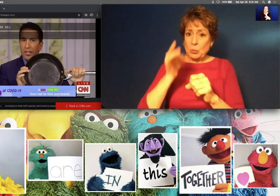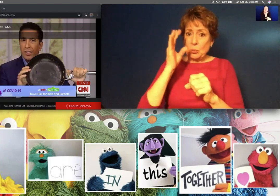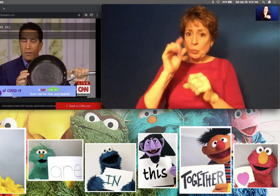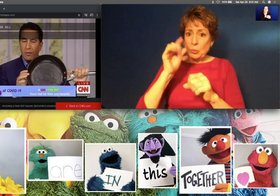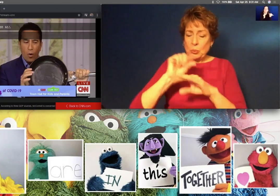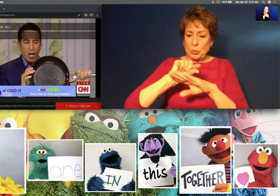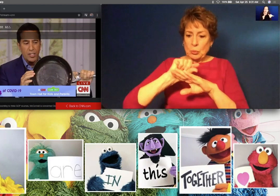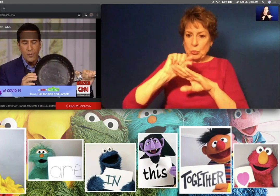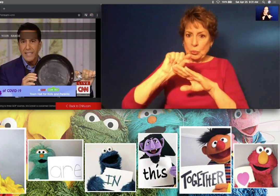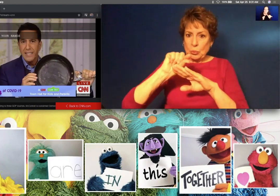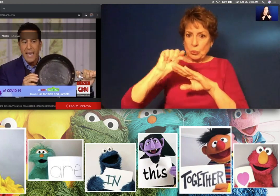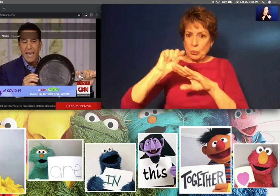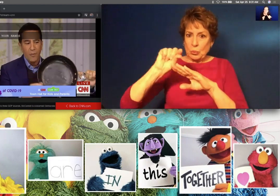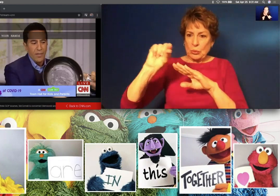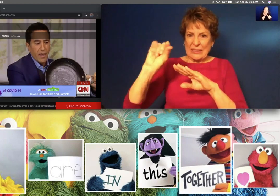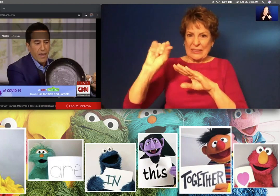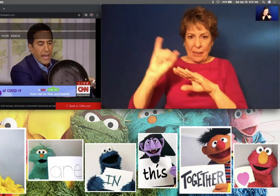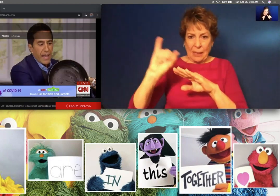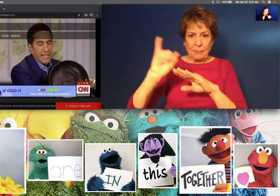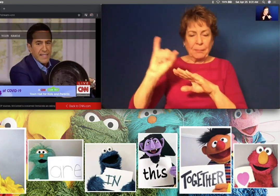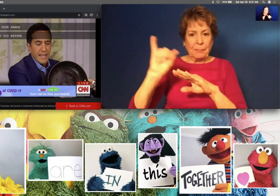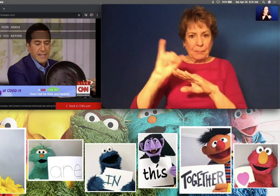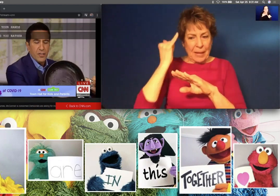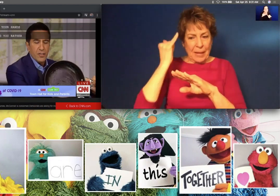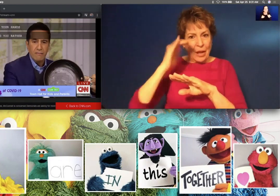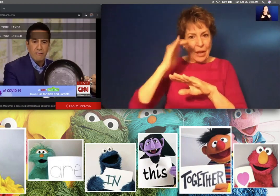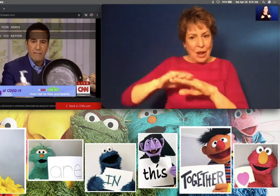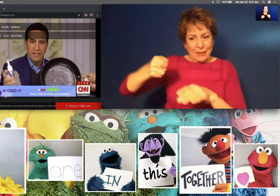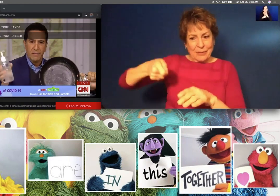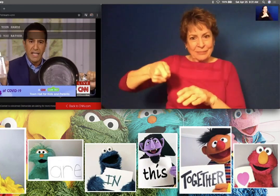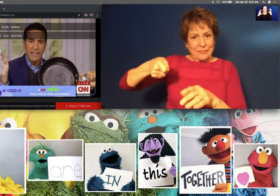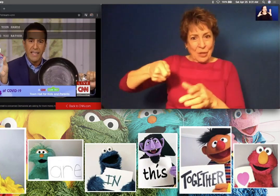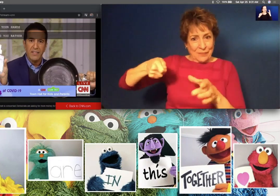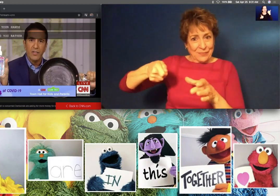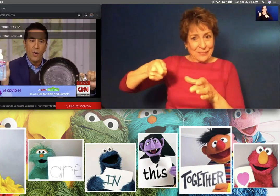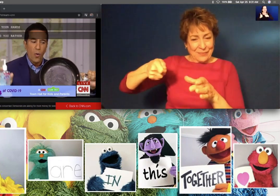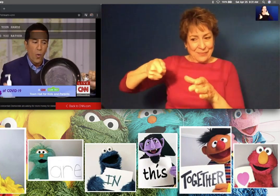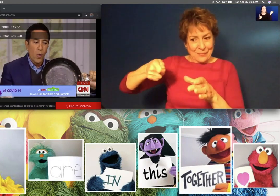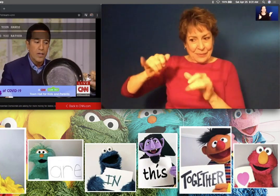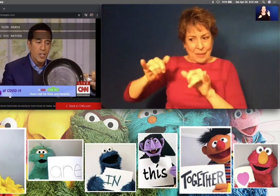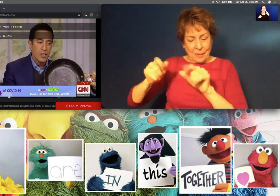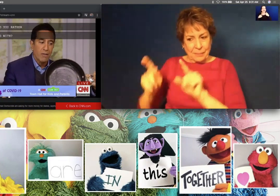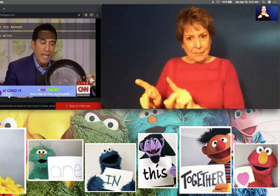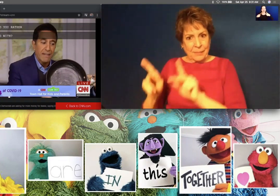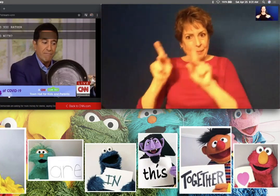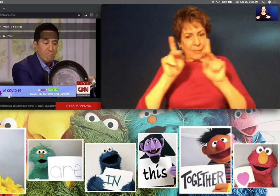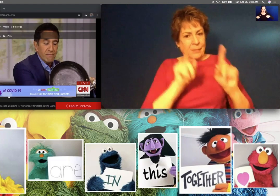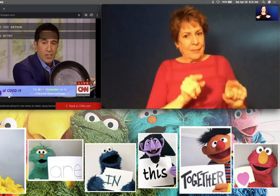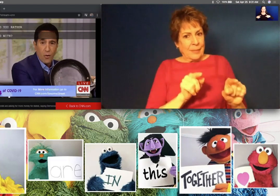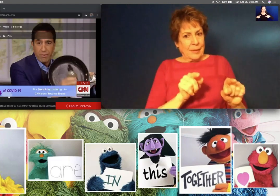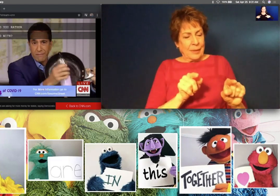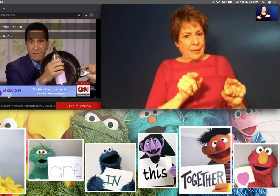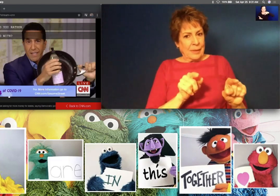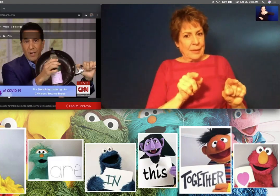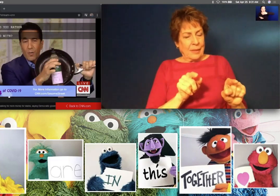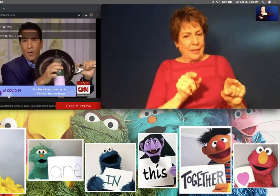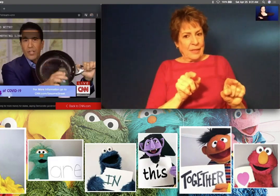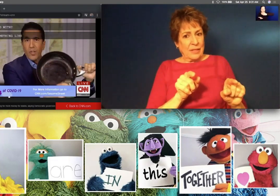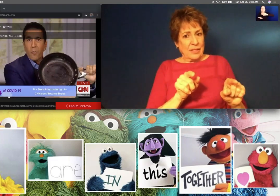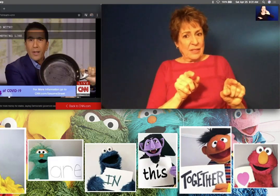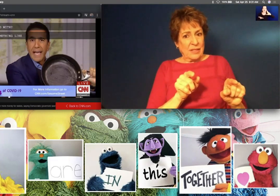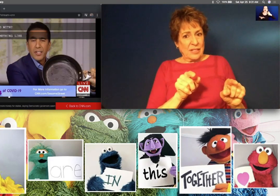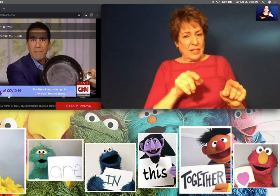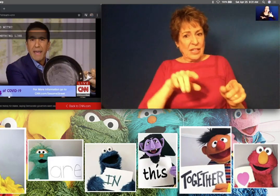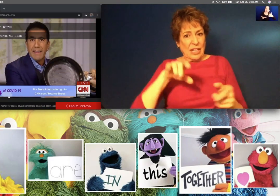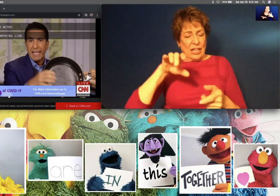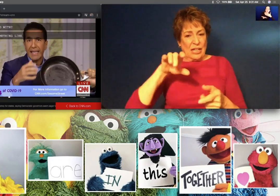rather wash this greasy hand with? A hand sanitizer, something like this, or just plain soap? Well, the